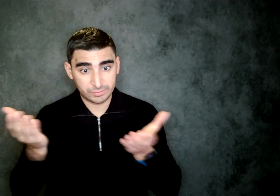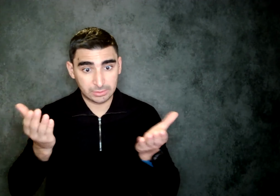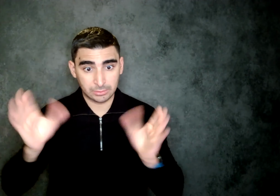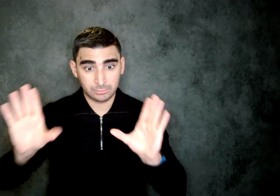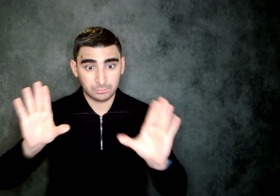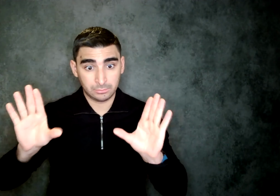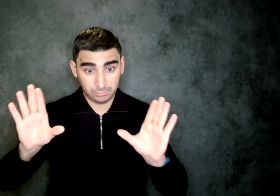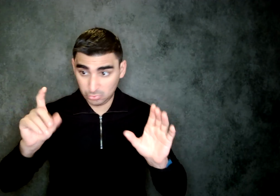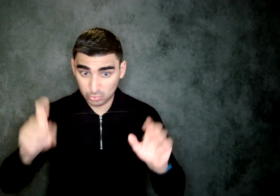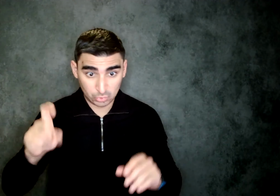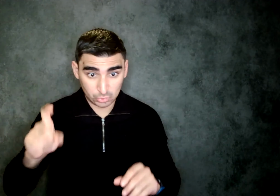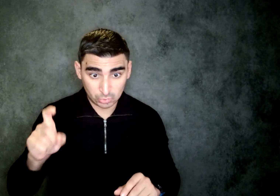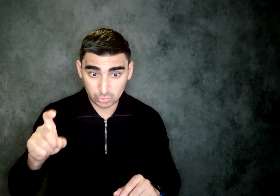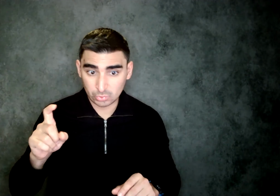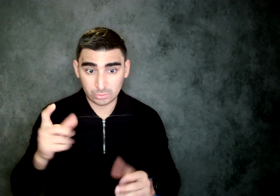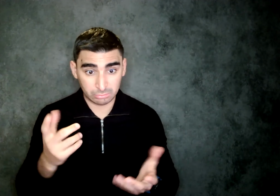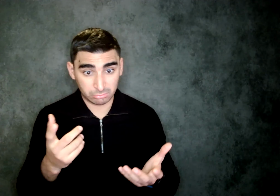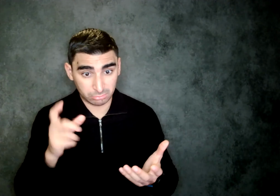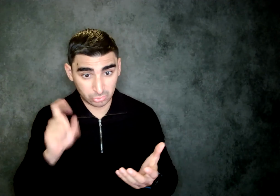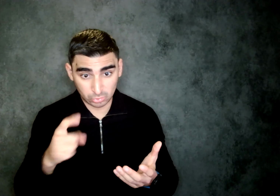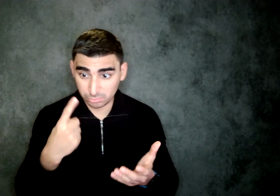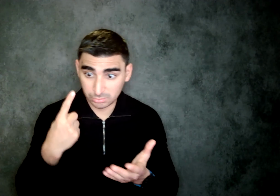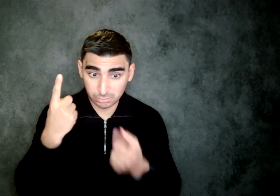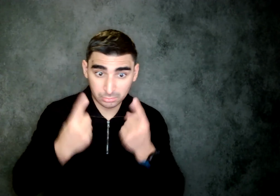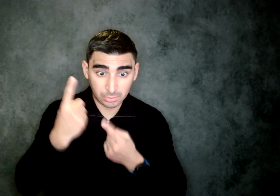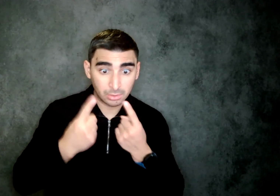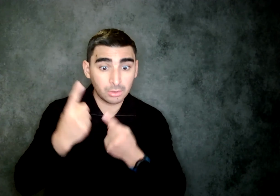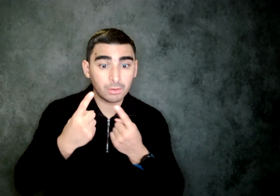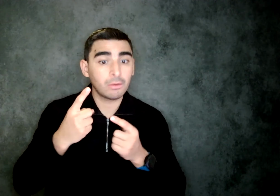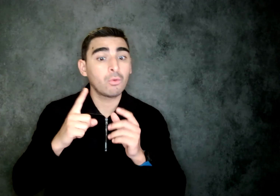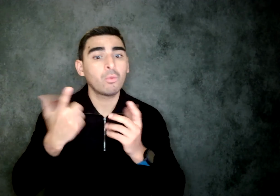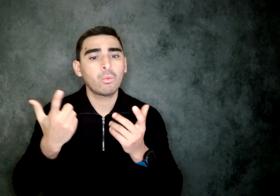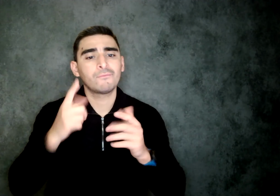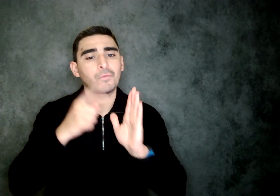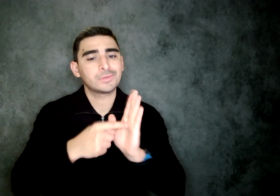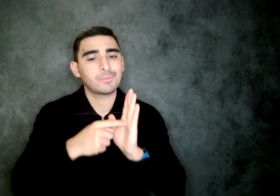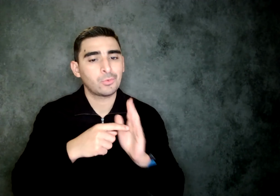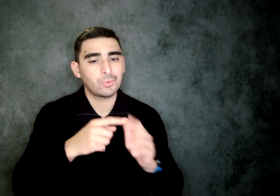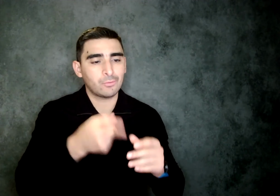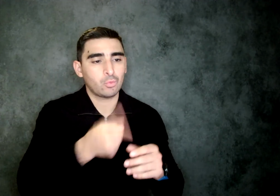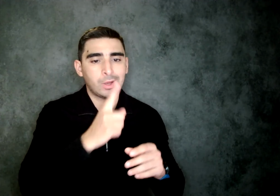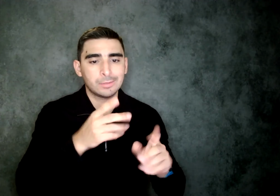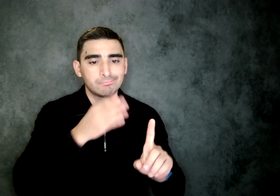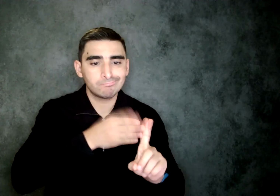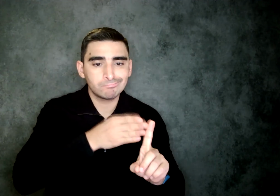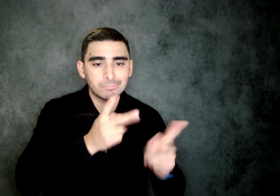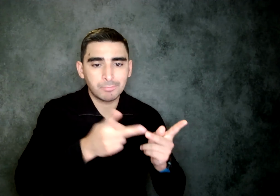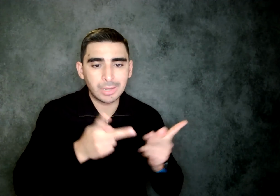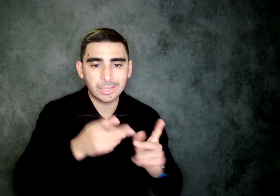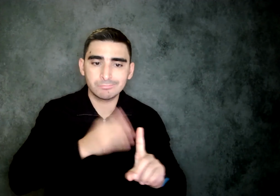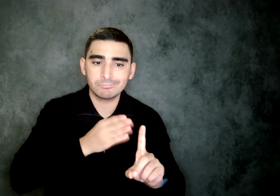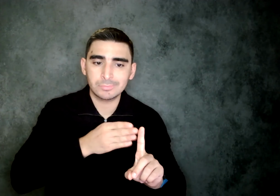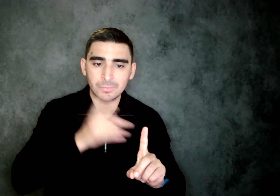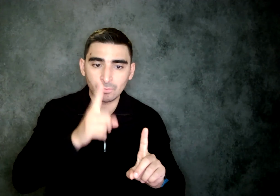services? Is that something we need to be looking at? Do we need to have a specific place just for suicide? I also think if we